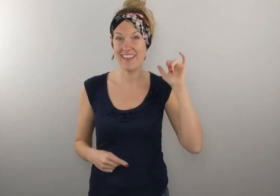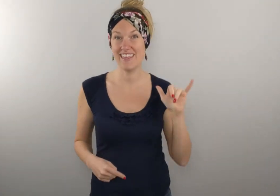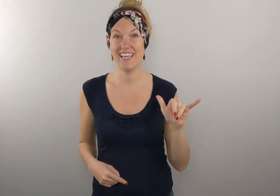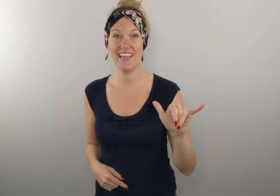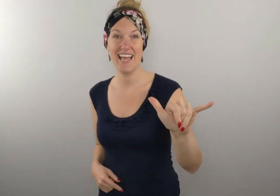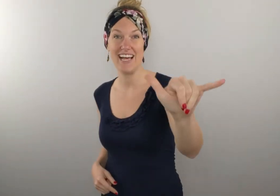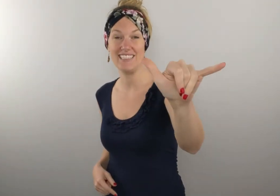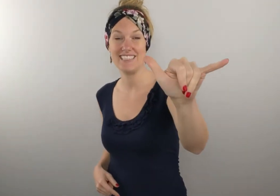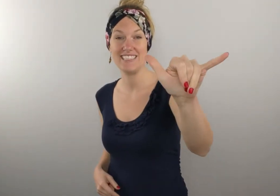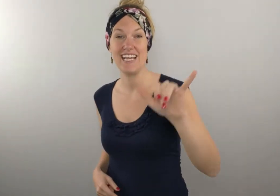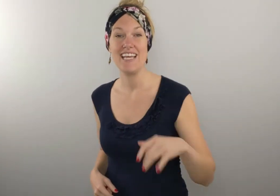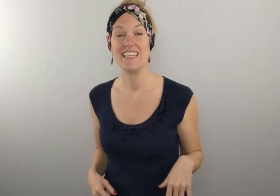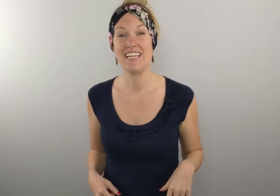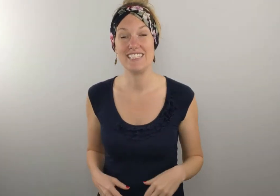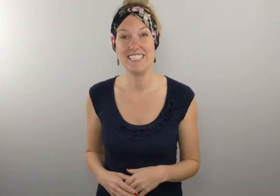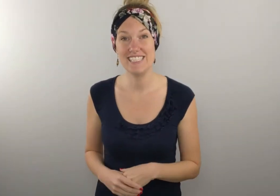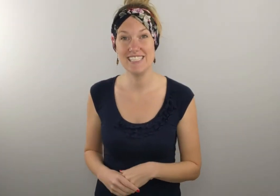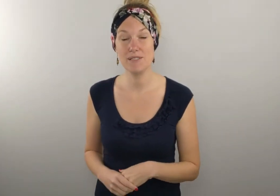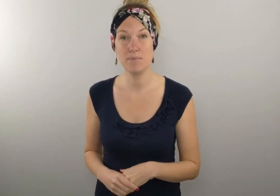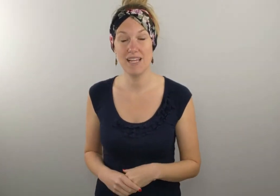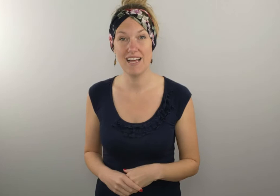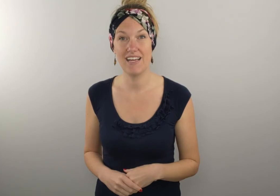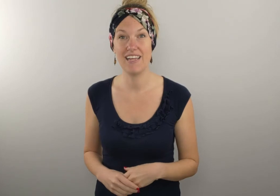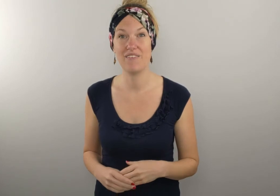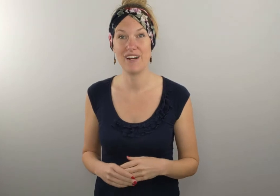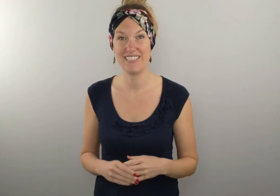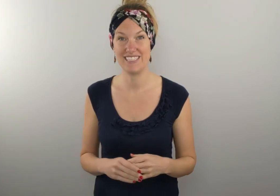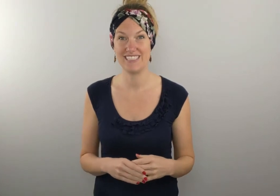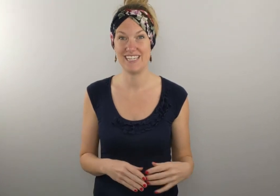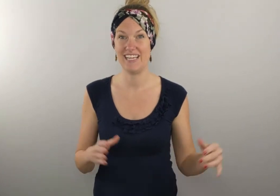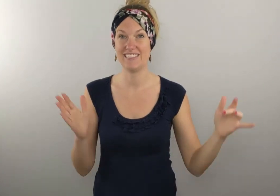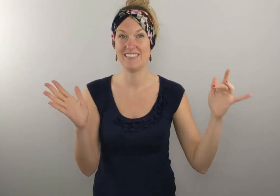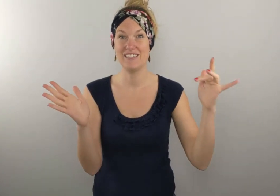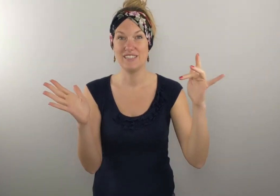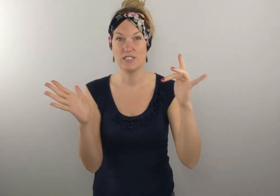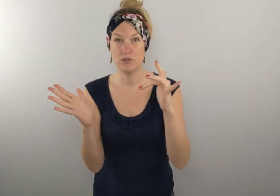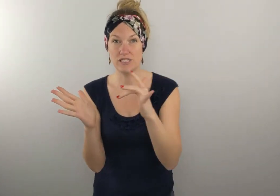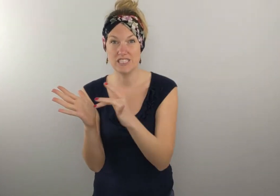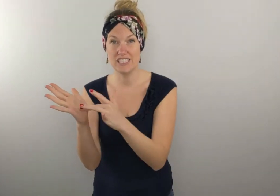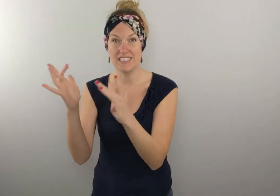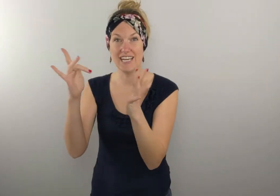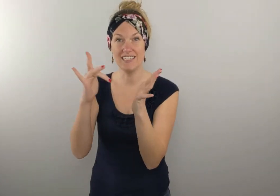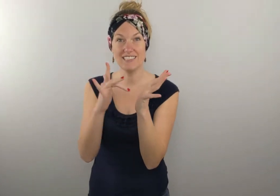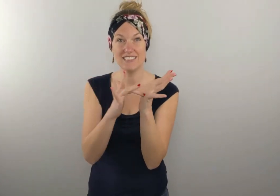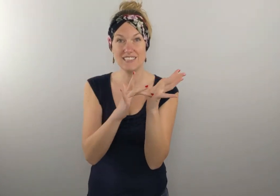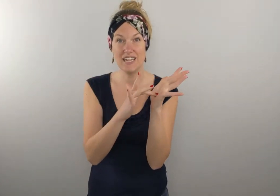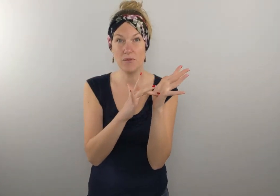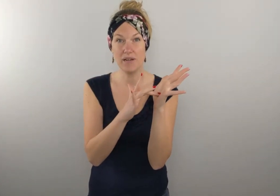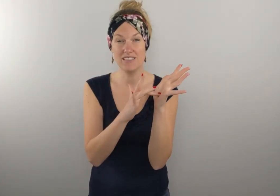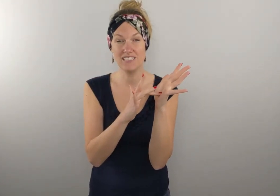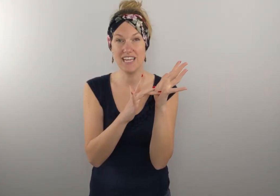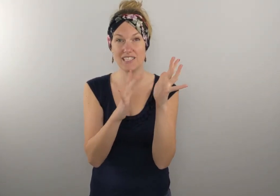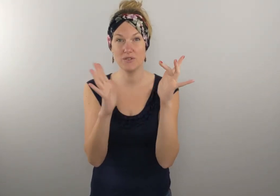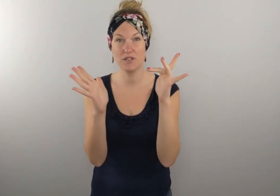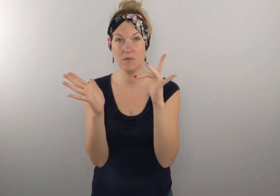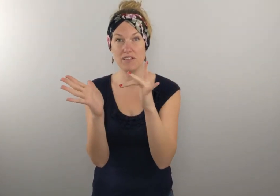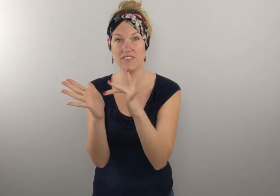nothing less than Jesus' blood and righteousness. So Jesus, nail-pierced hands with your middle